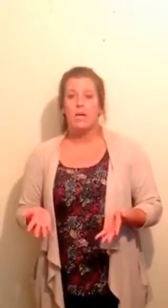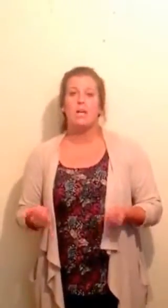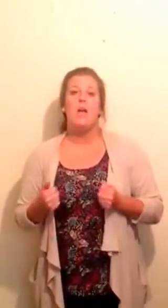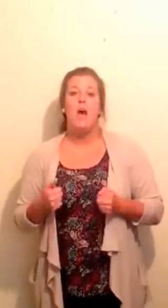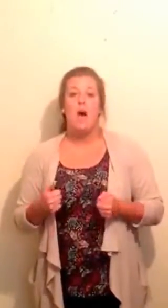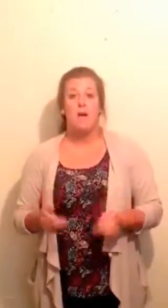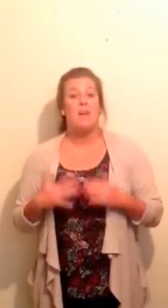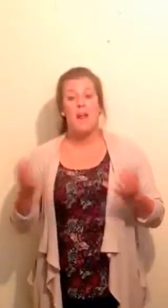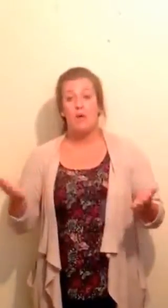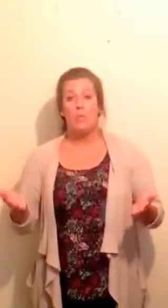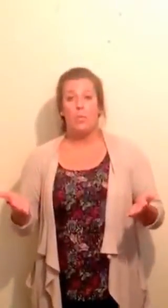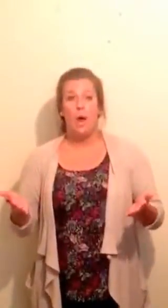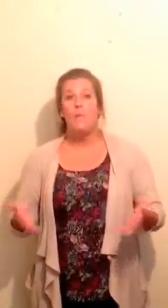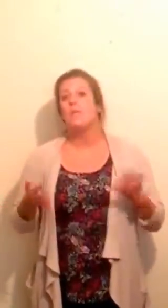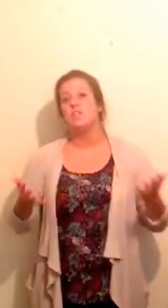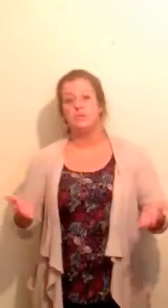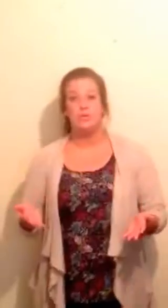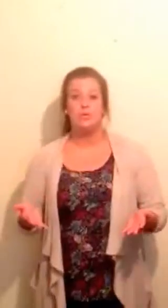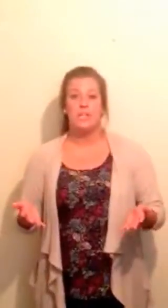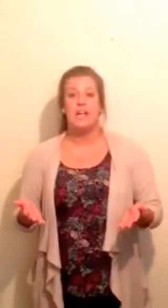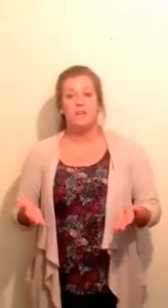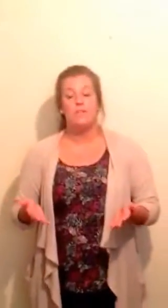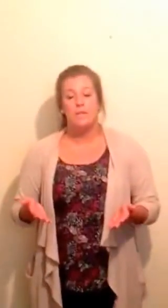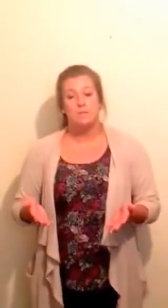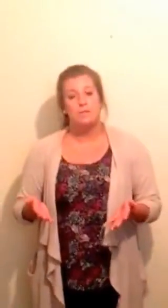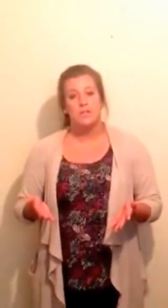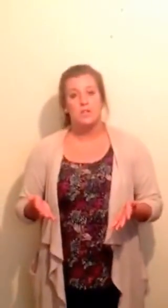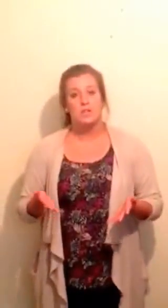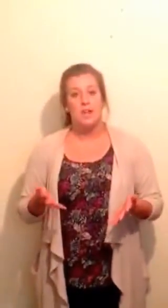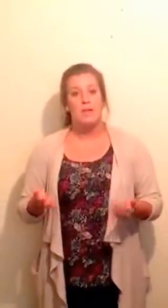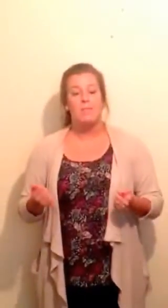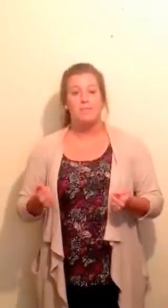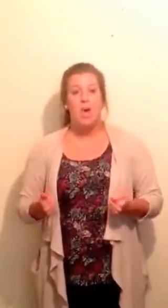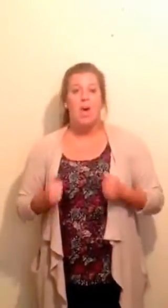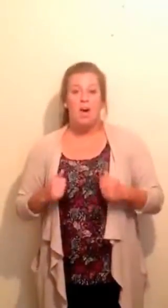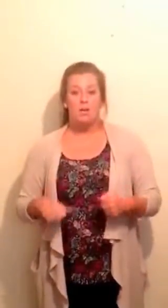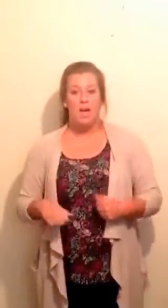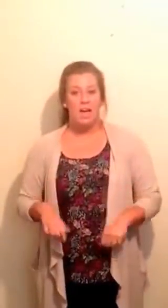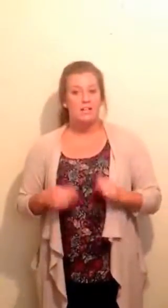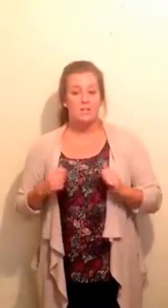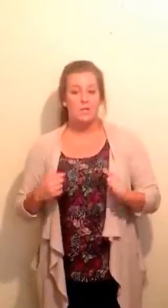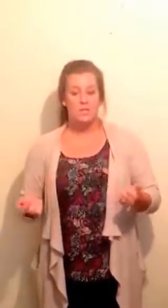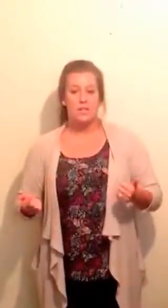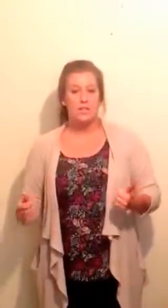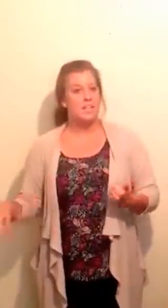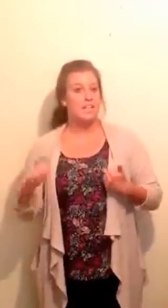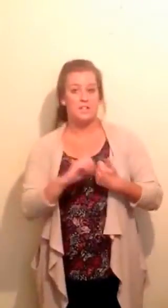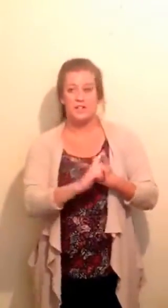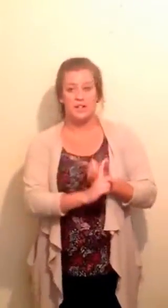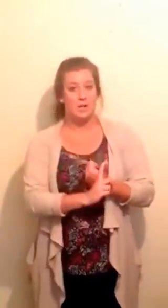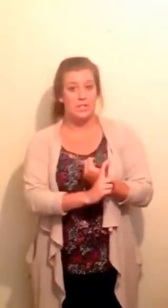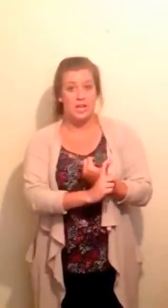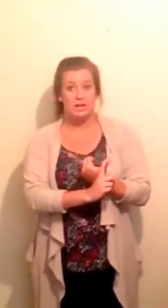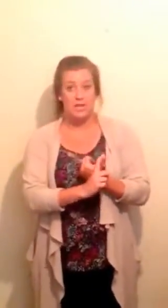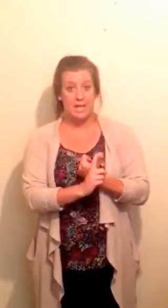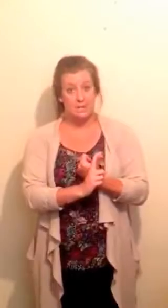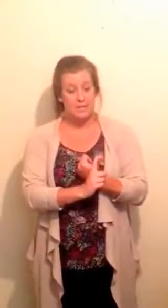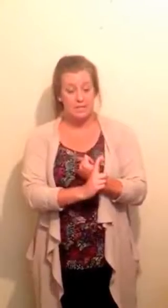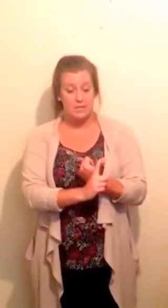need, and how much you would truly gain from this professional development. Okay, so those are the 3 things. You're going to go and check out the experts at the